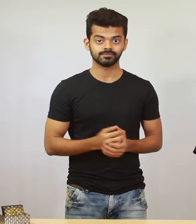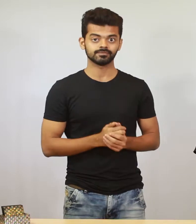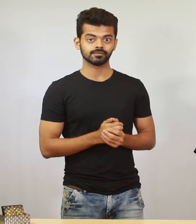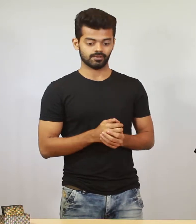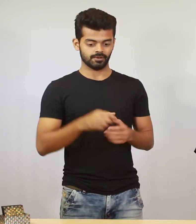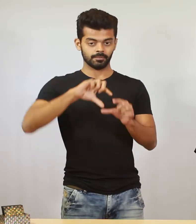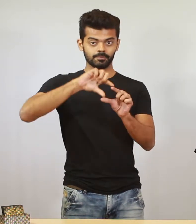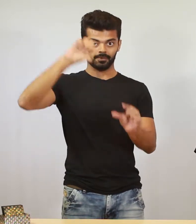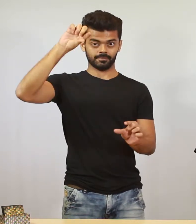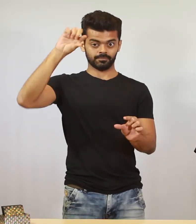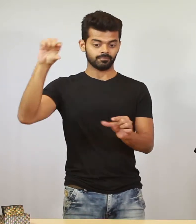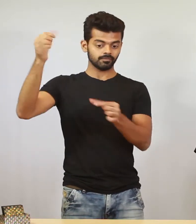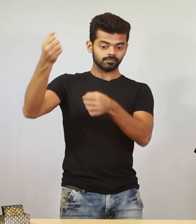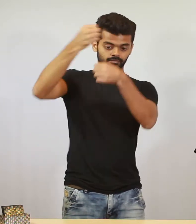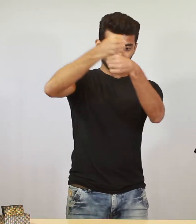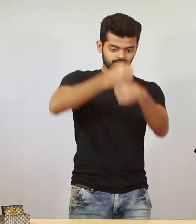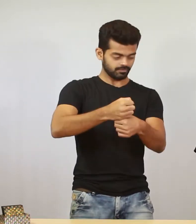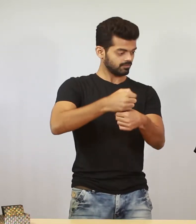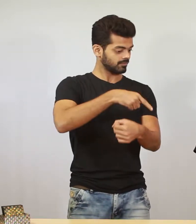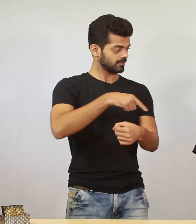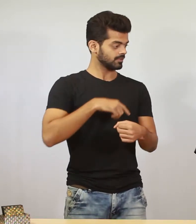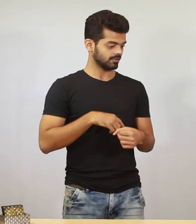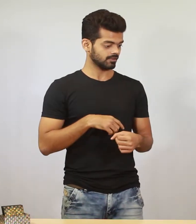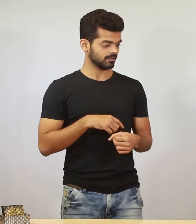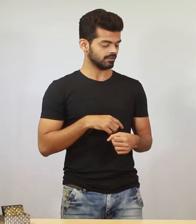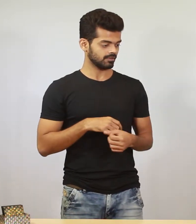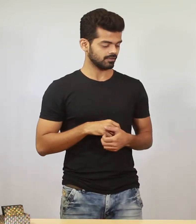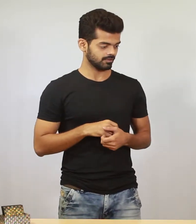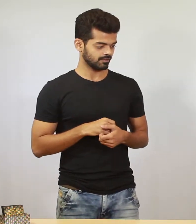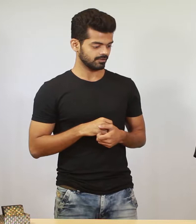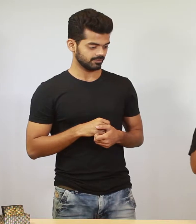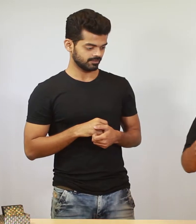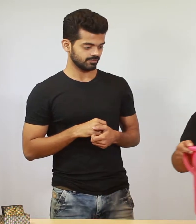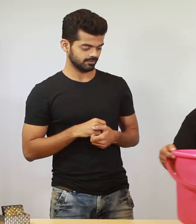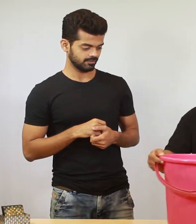Now we will start by inserting the pipe into the water.